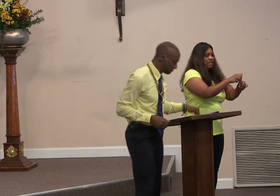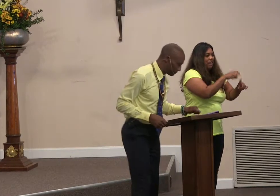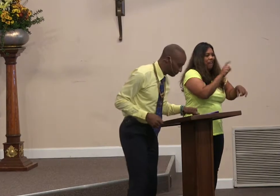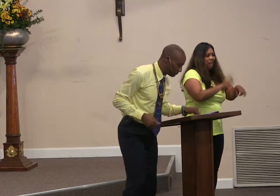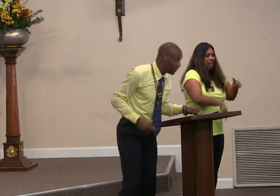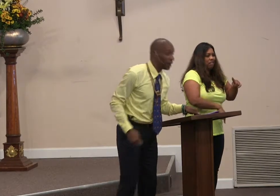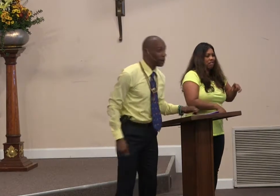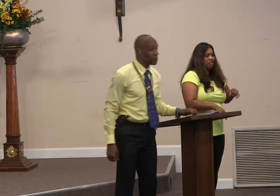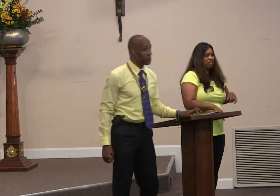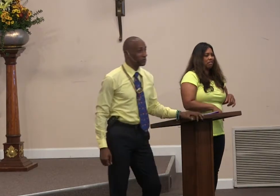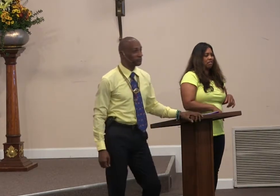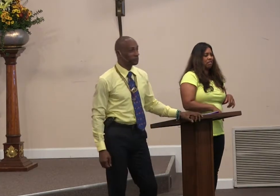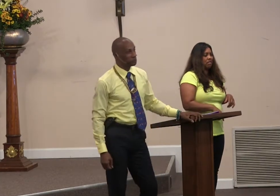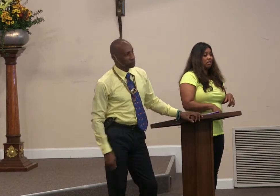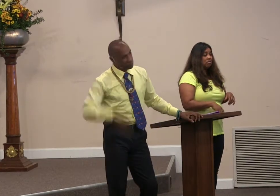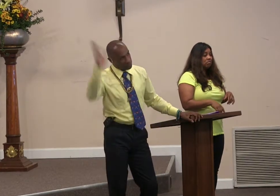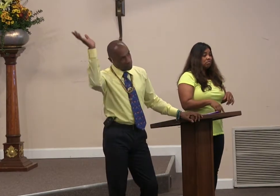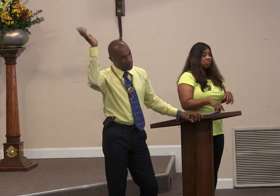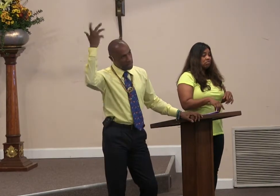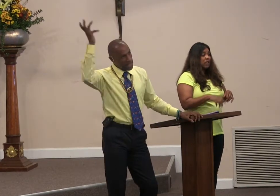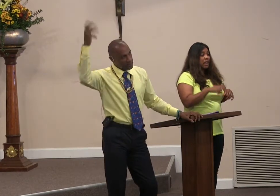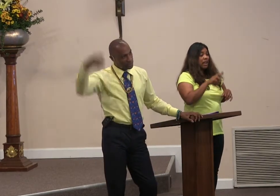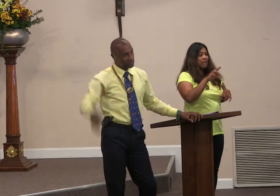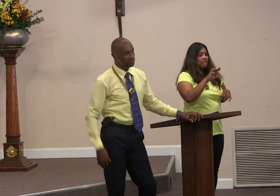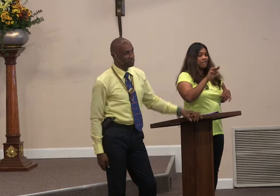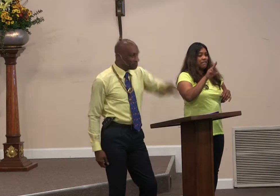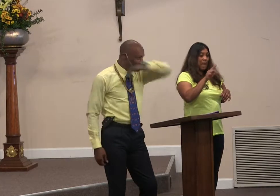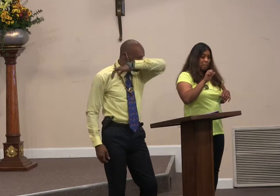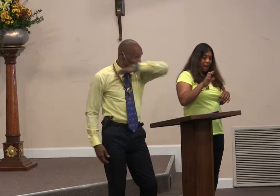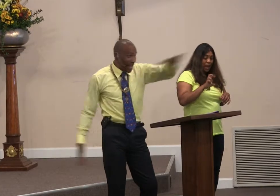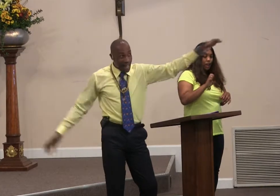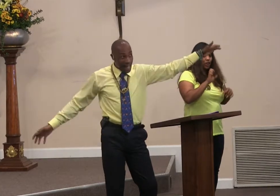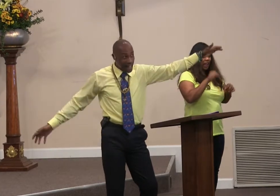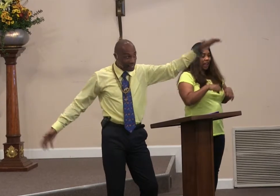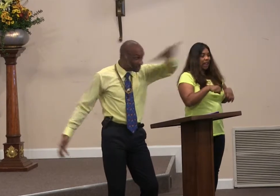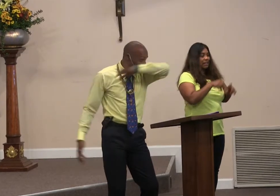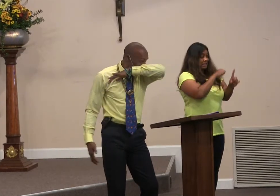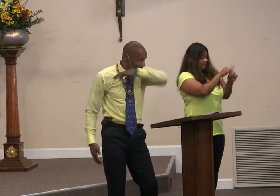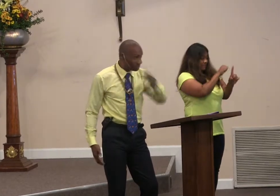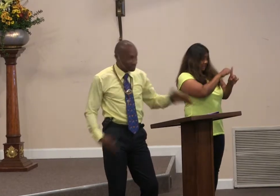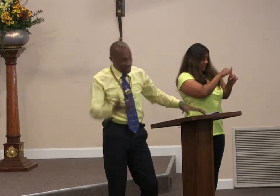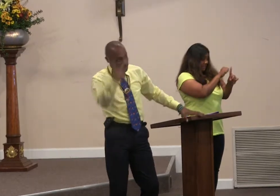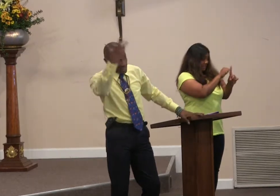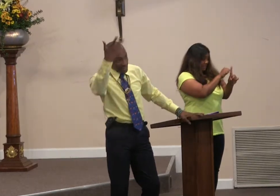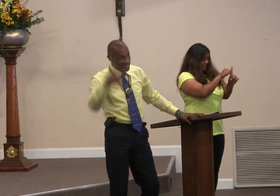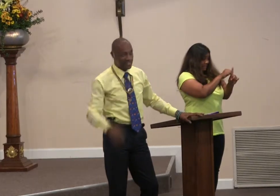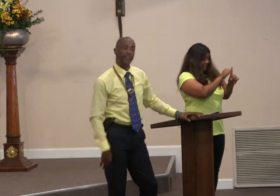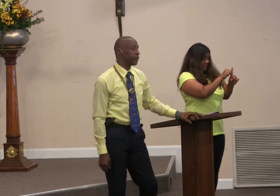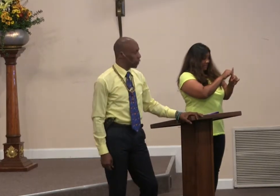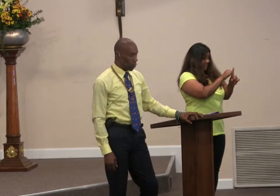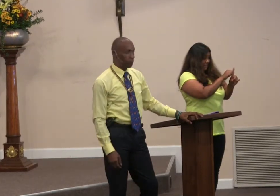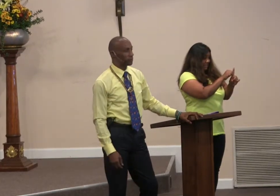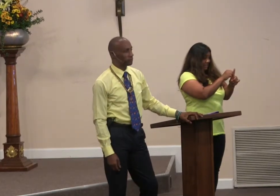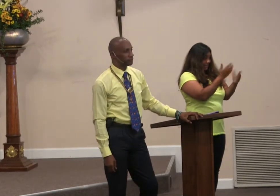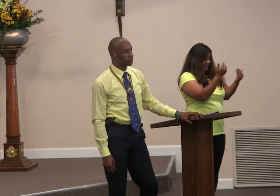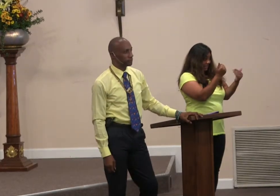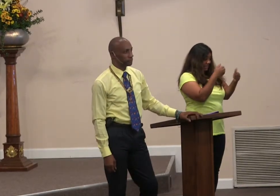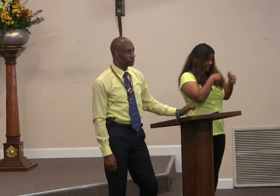outside, hello, I'm the count, blah, let me in,